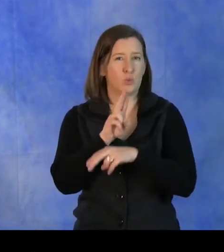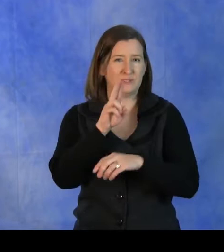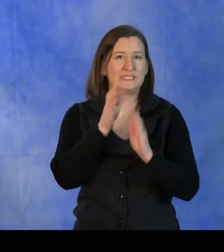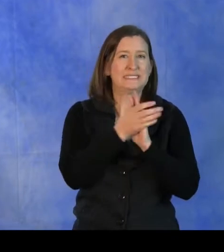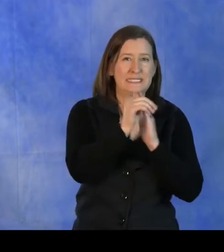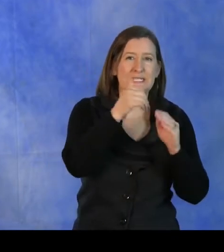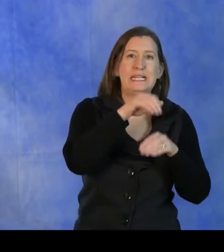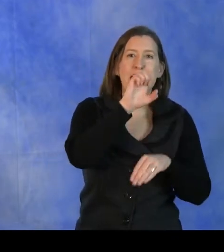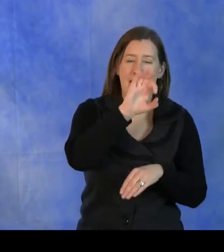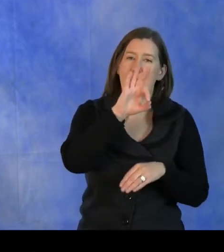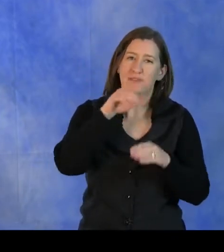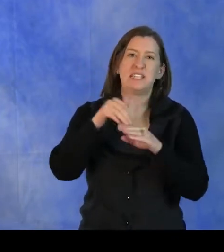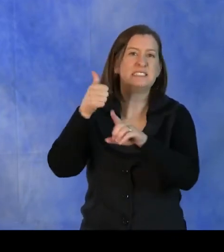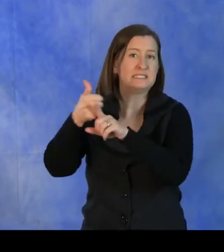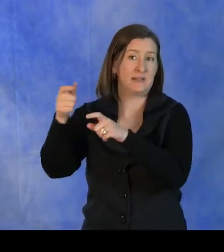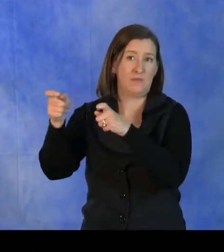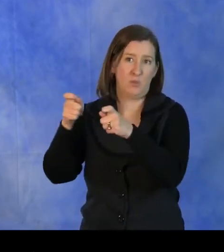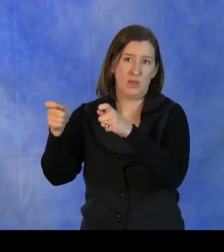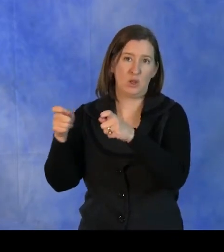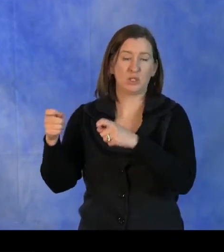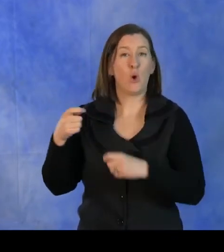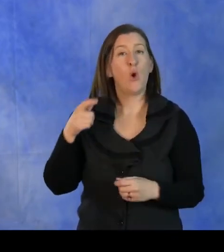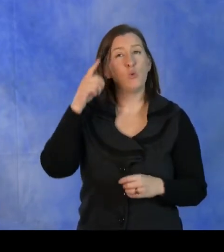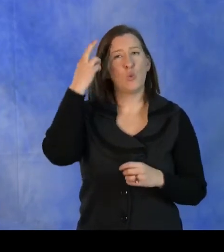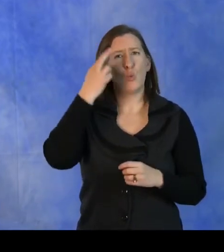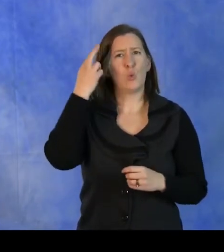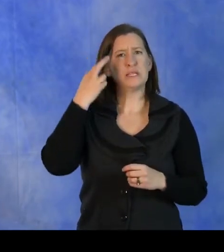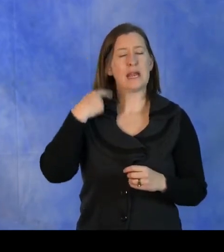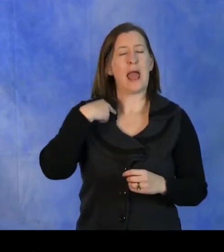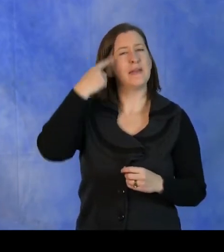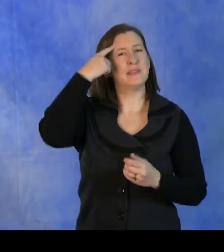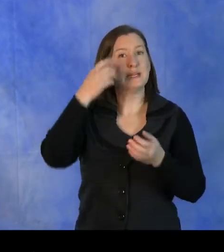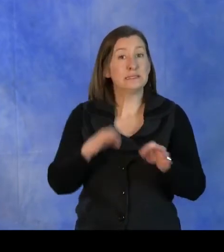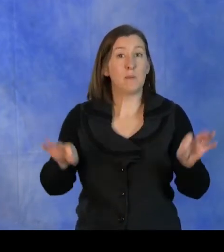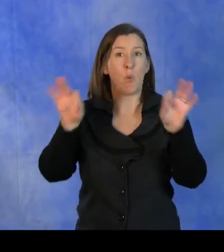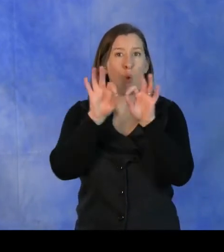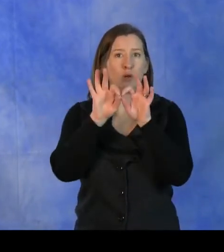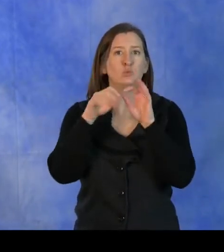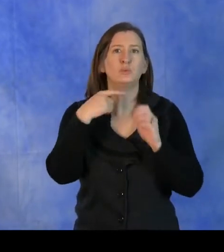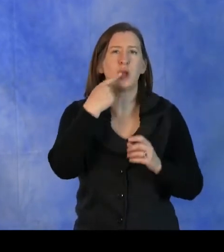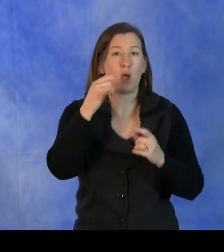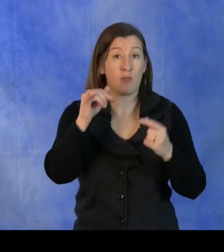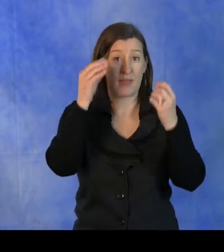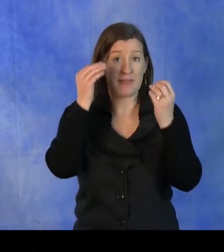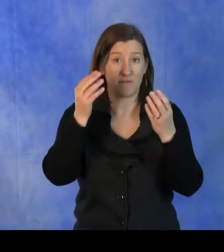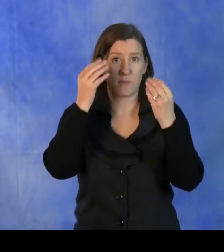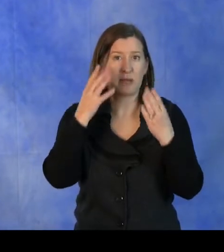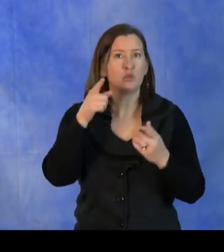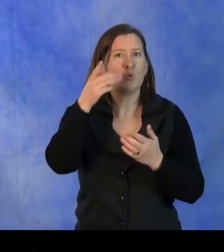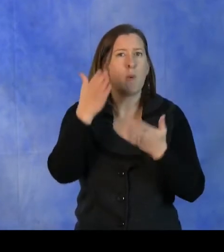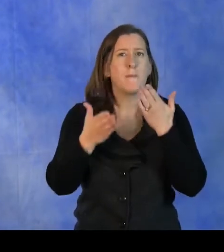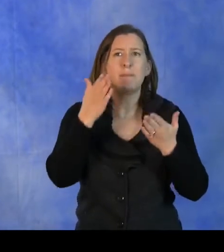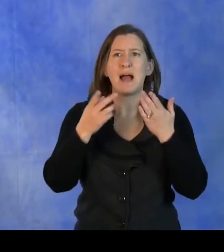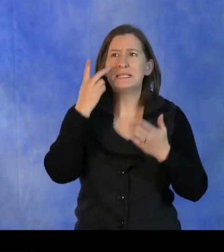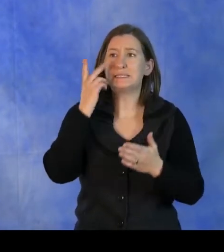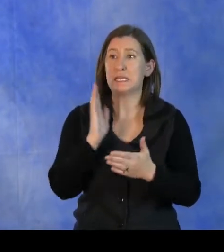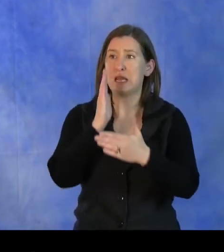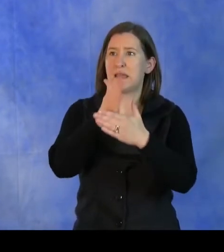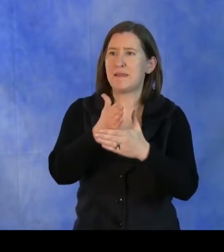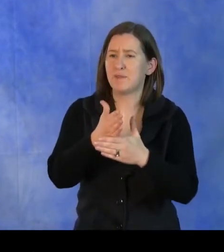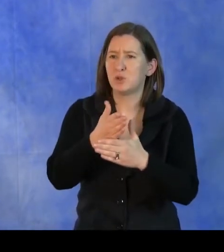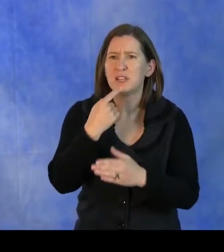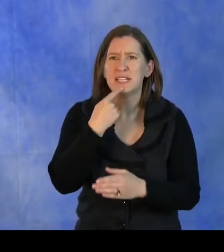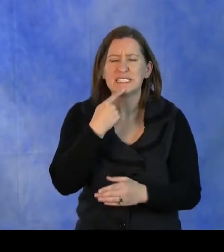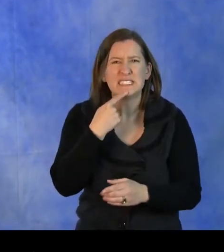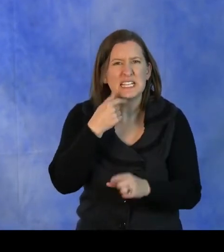you have to use the skills in EF if you want to self-regulate. So I think it's important to,